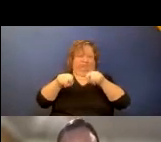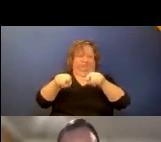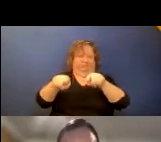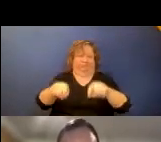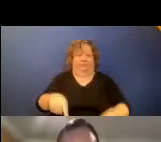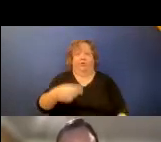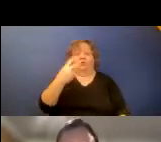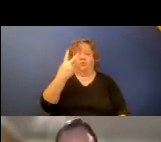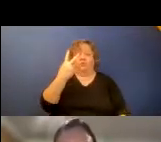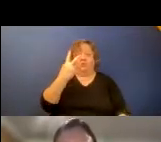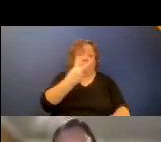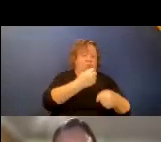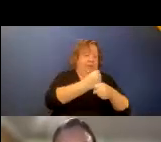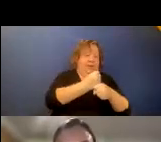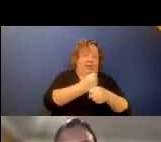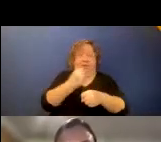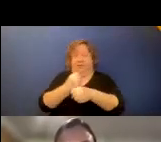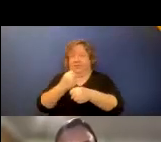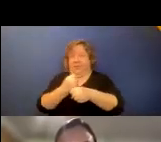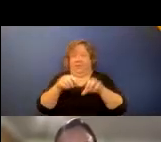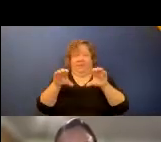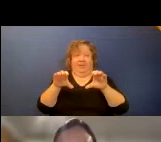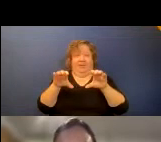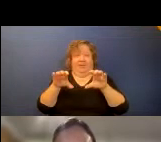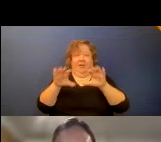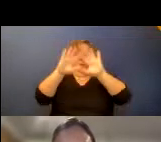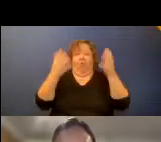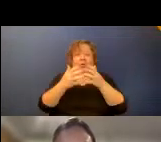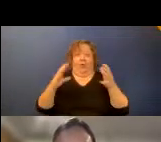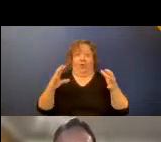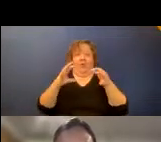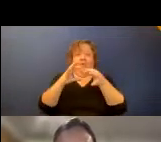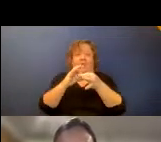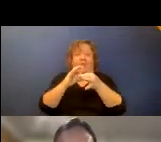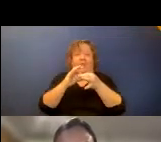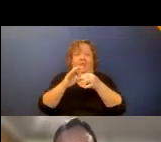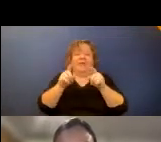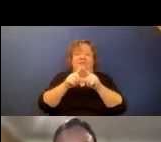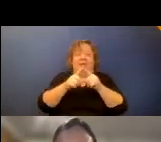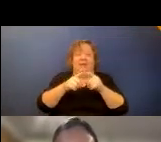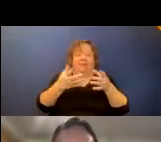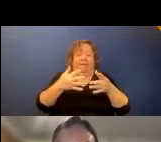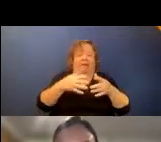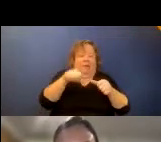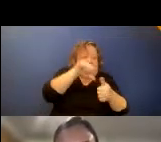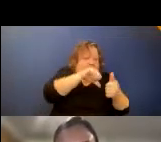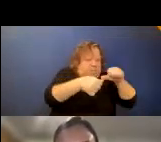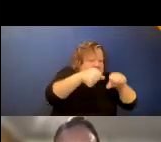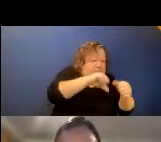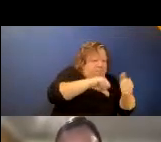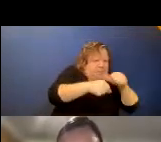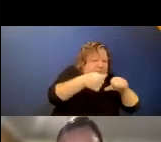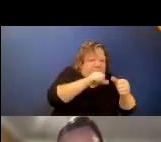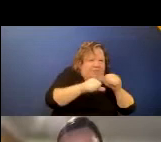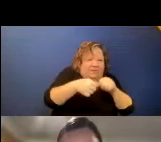it to feel like we're tinkering and we get to roll our sleeves up and get underneath the toolkit a